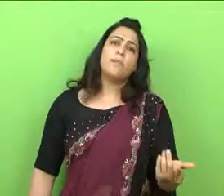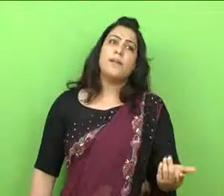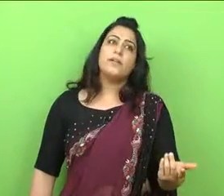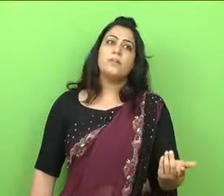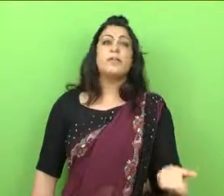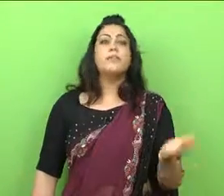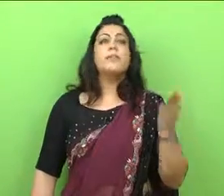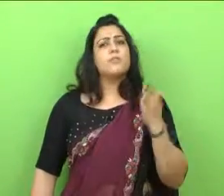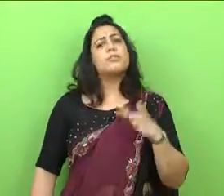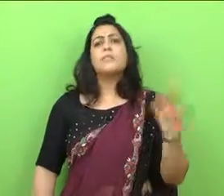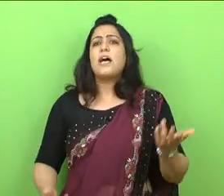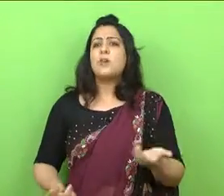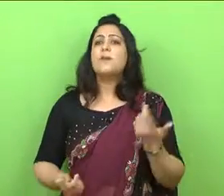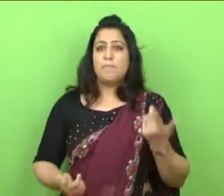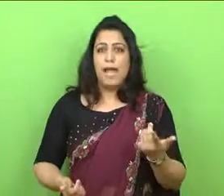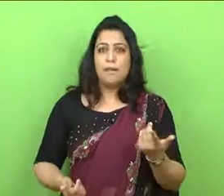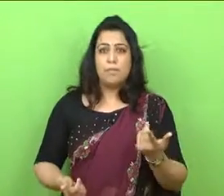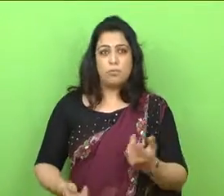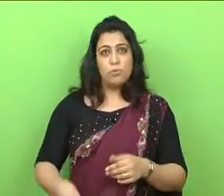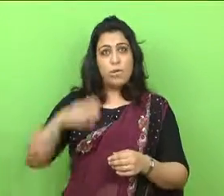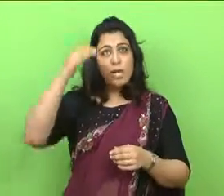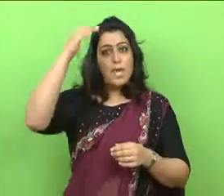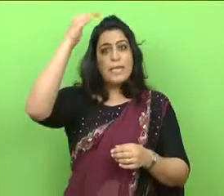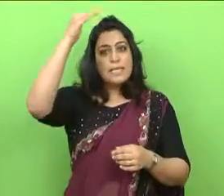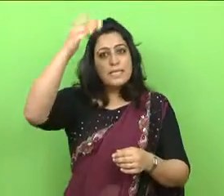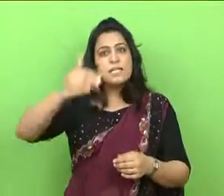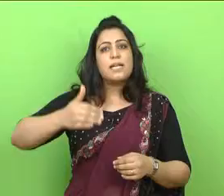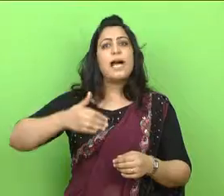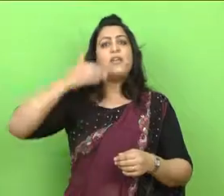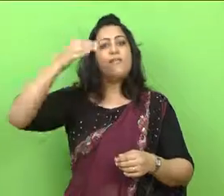provided to us, so this argument can be true. This is the kind of